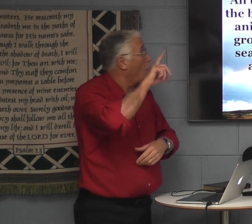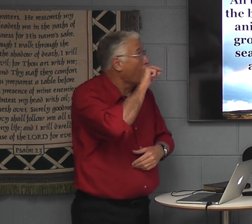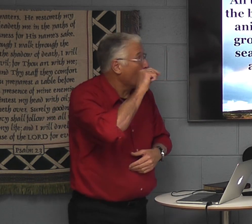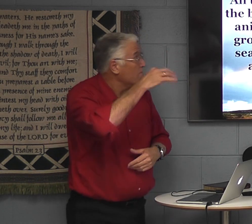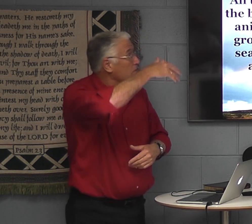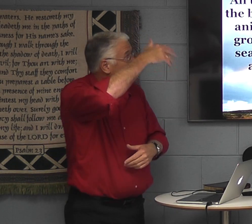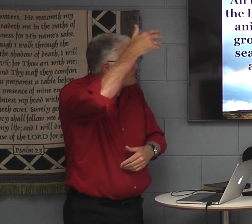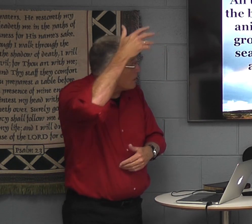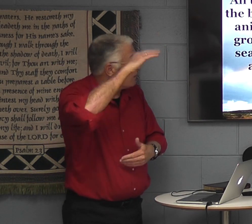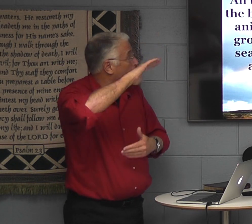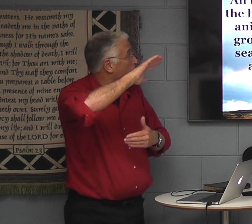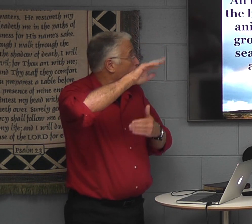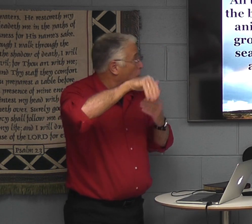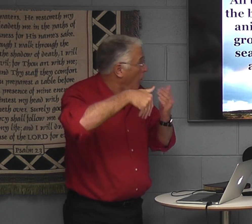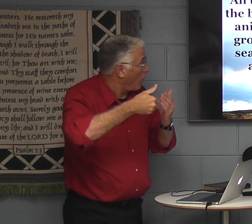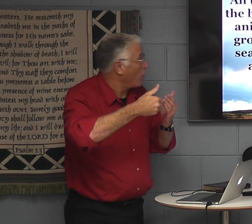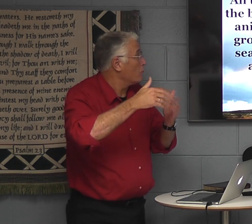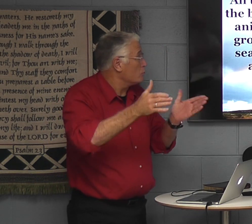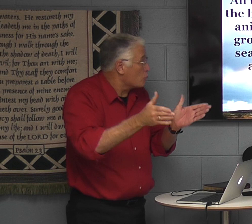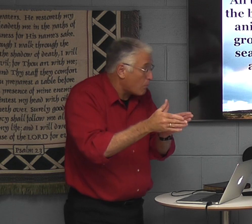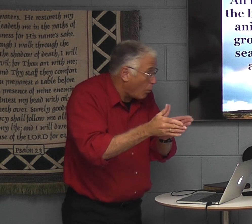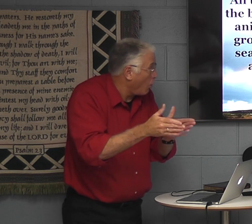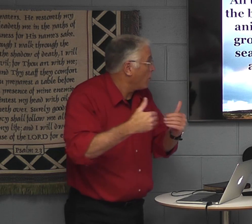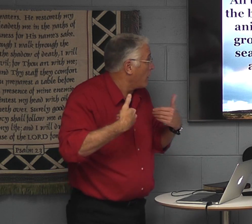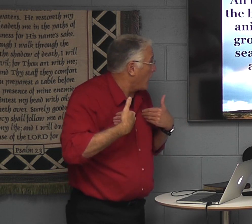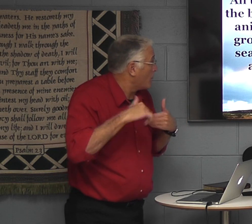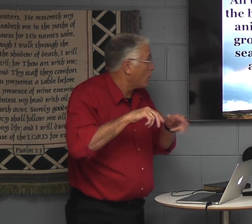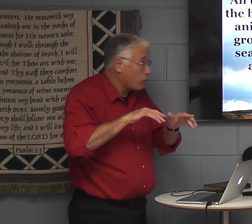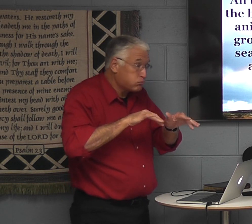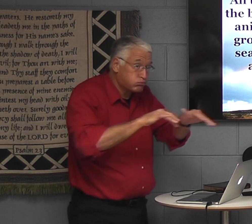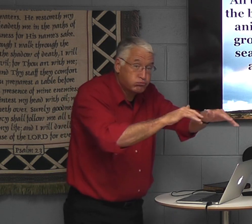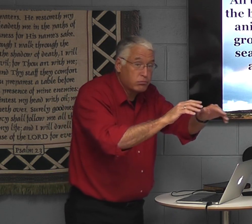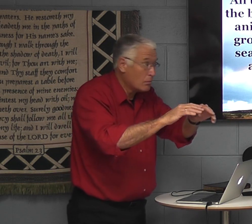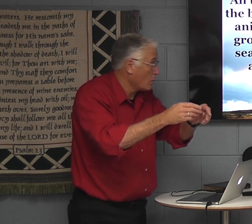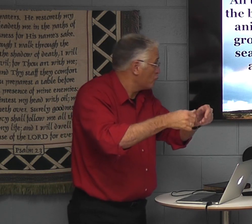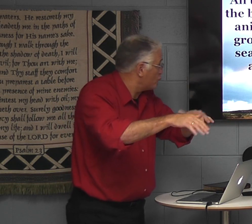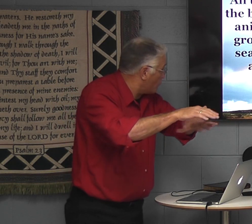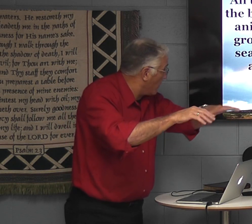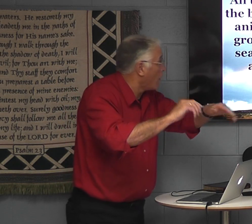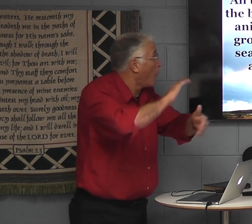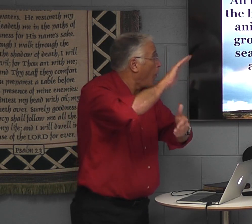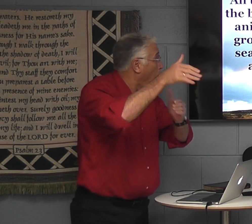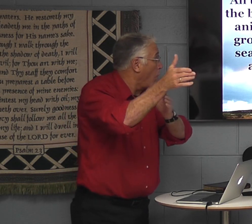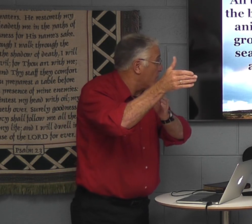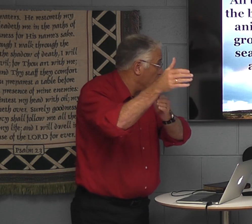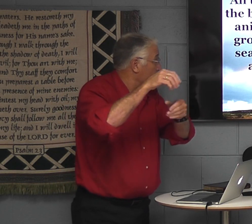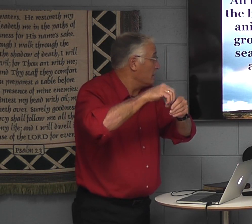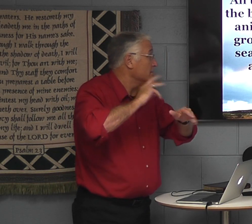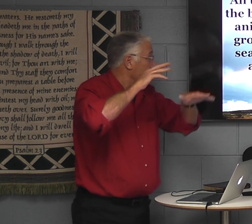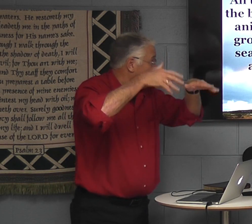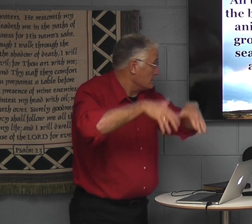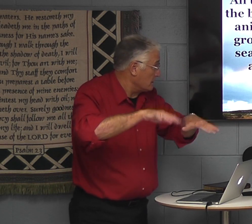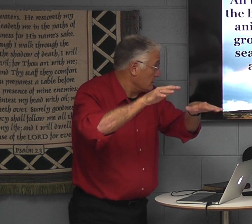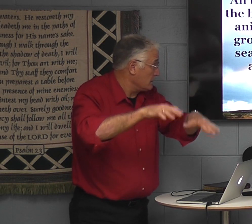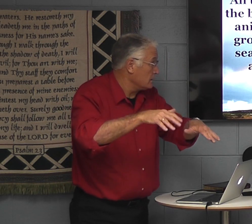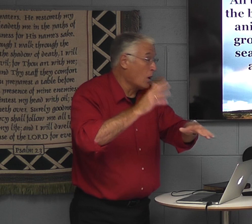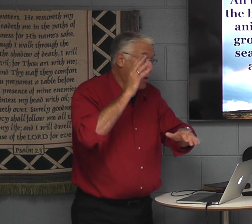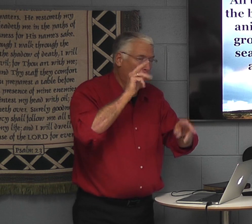earth, all the birds of the sky, and all the small animals that scurry along the ground, and all the fish in the